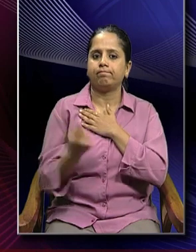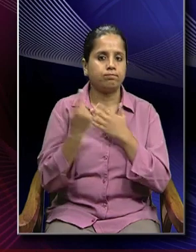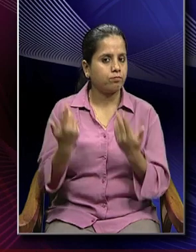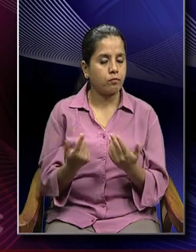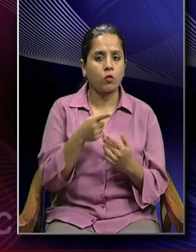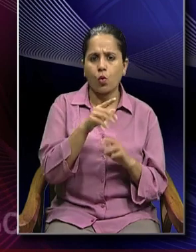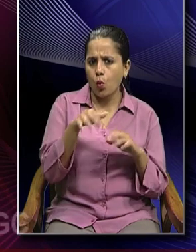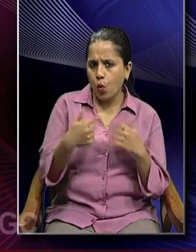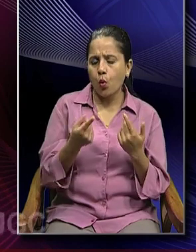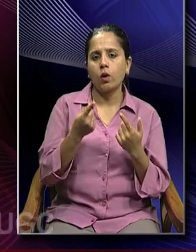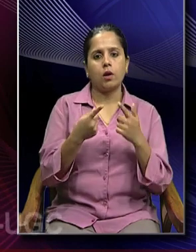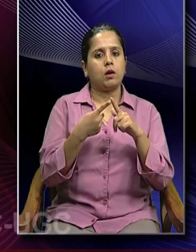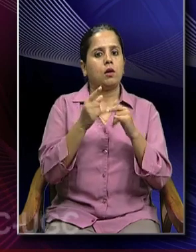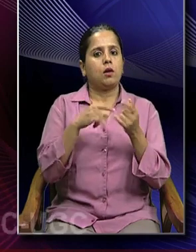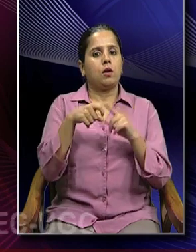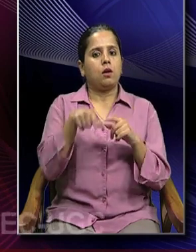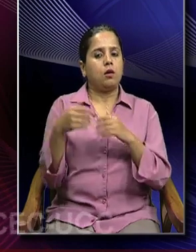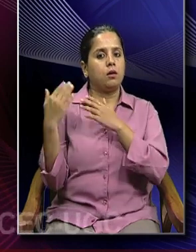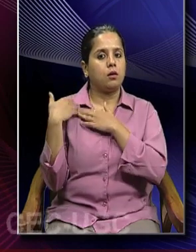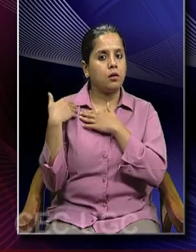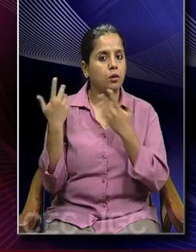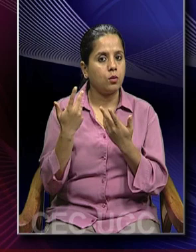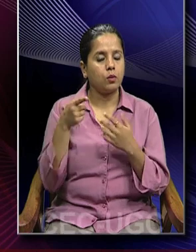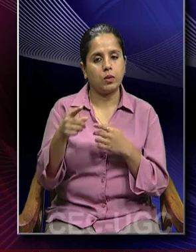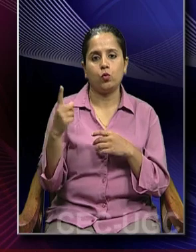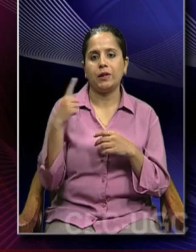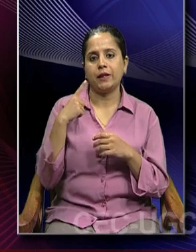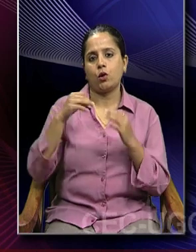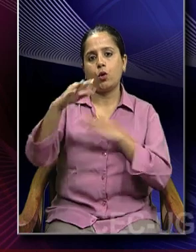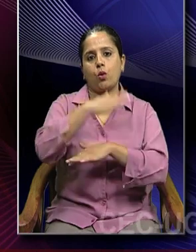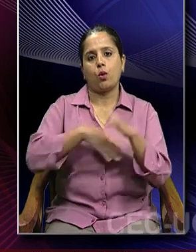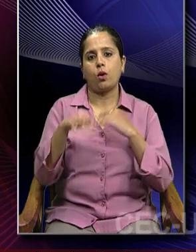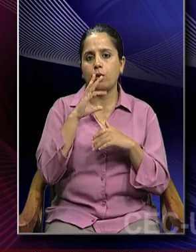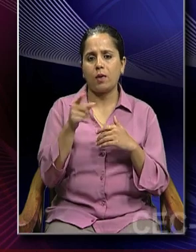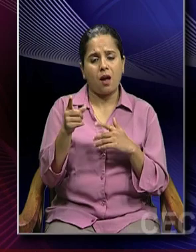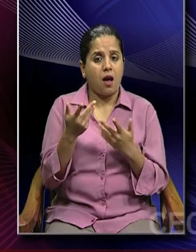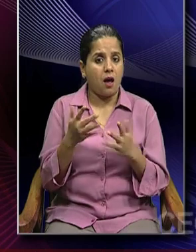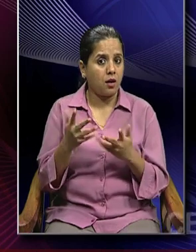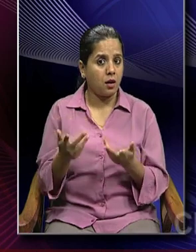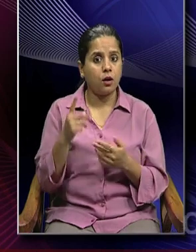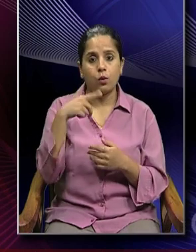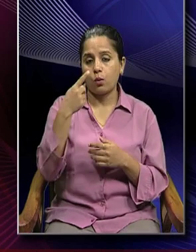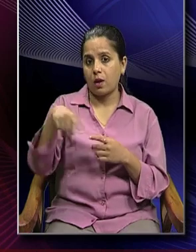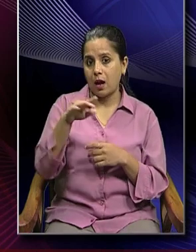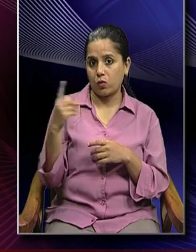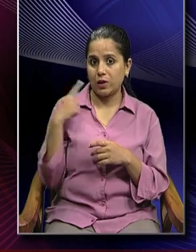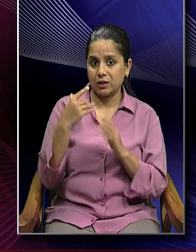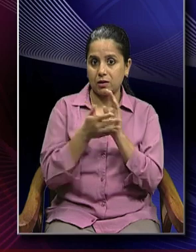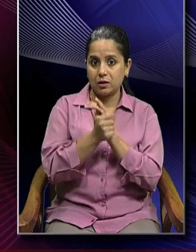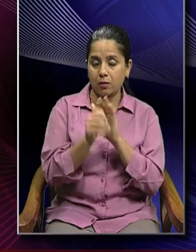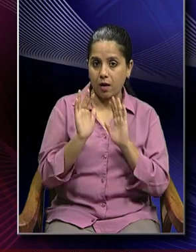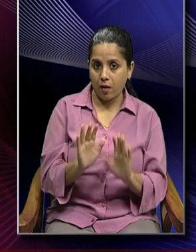is actually a task to be handled by the leader of the organization. Anybody who is having those leadership skills